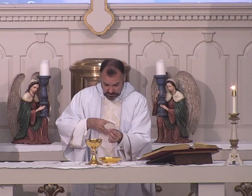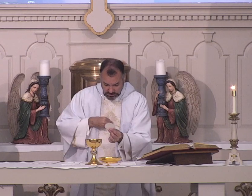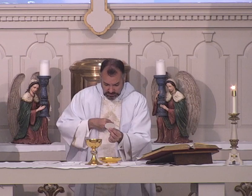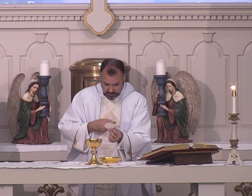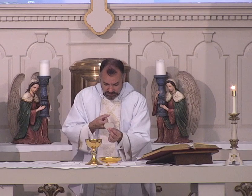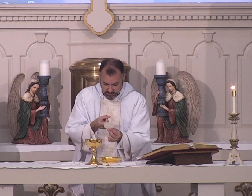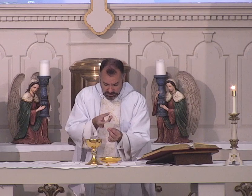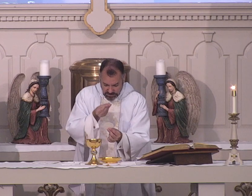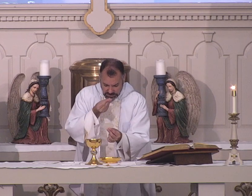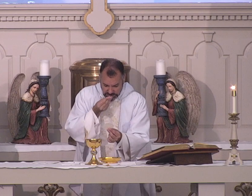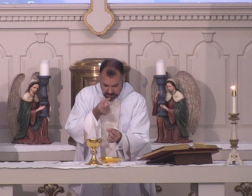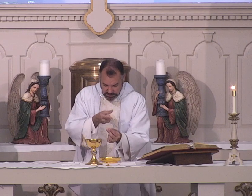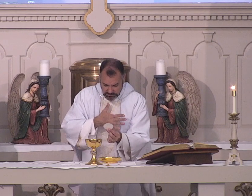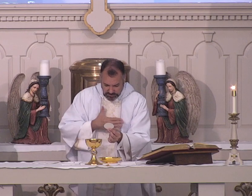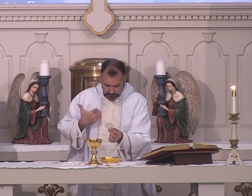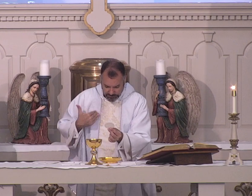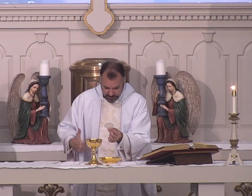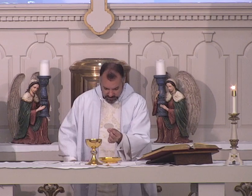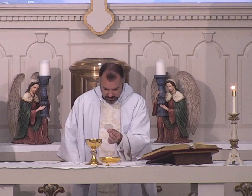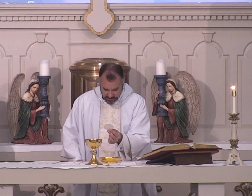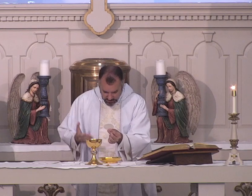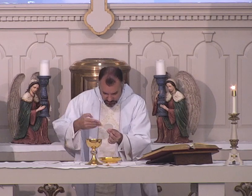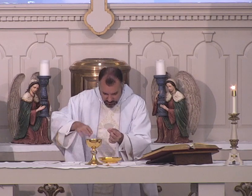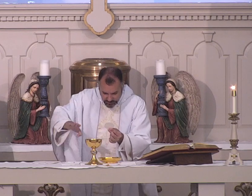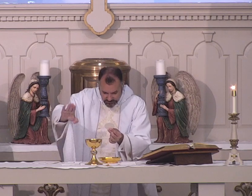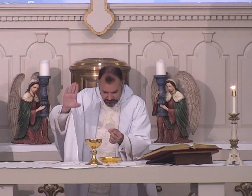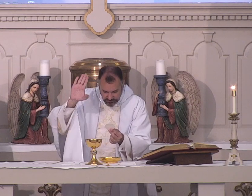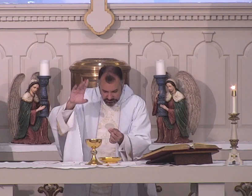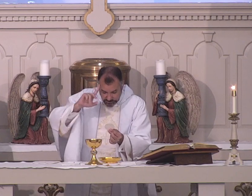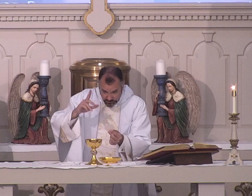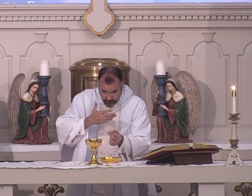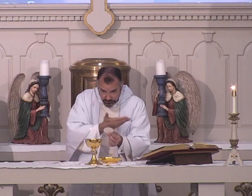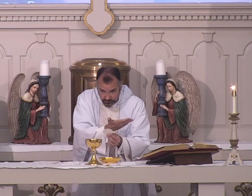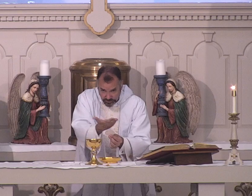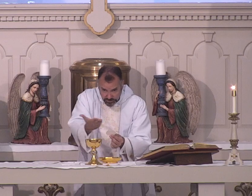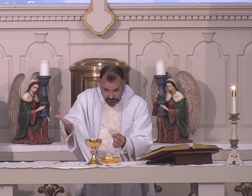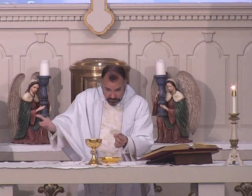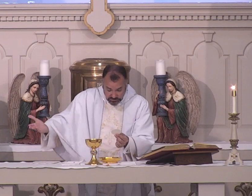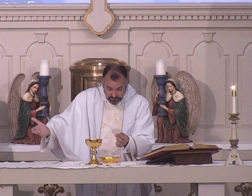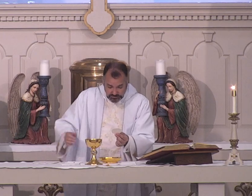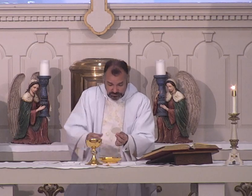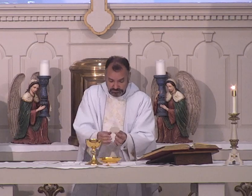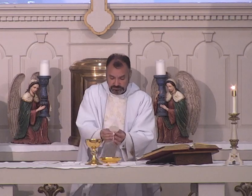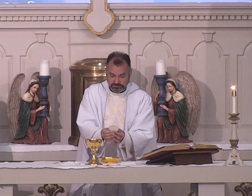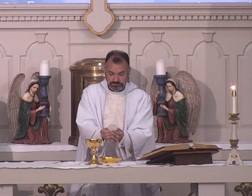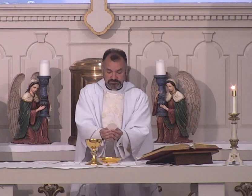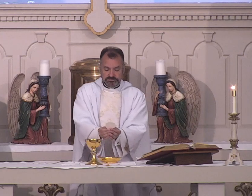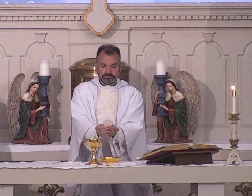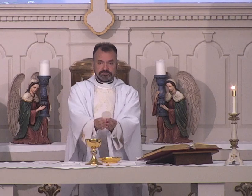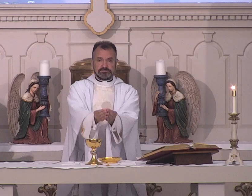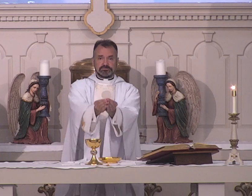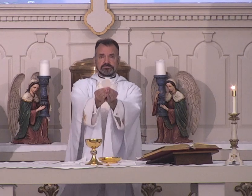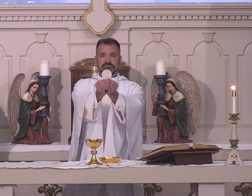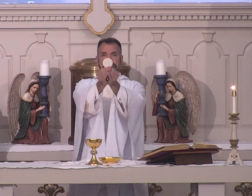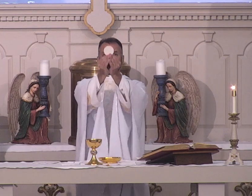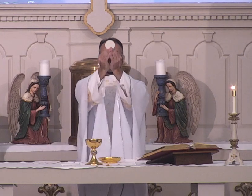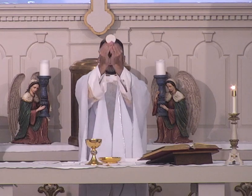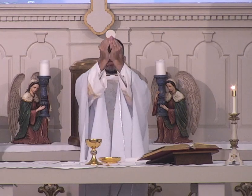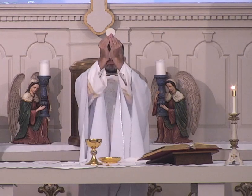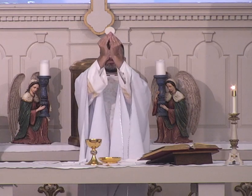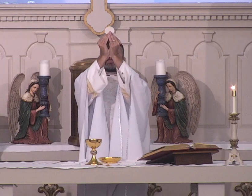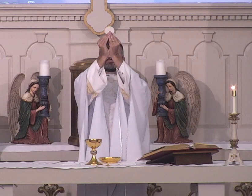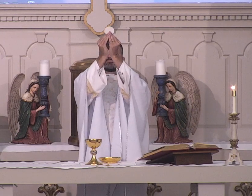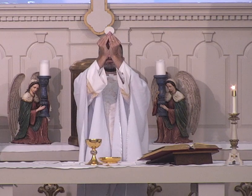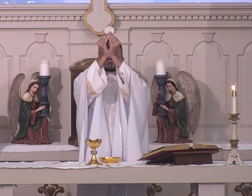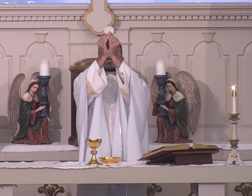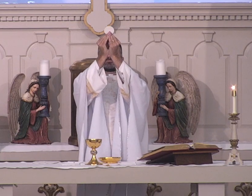"Take this, all of you, and eat of it, for this is my body, which will be given up for you."